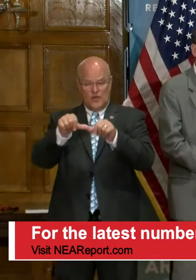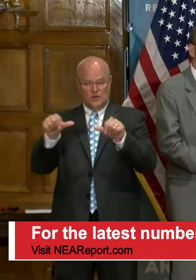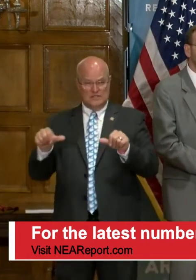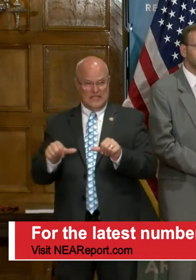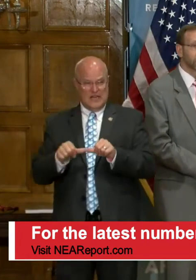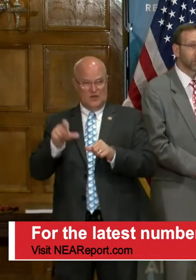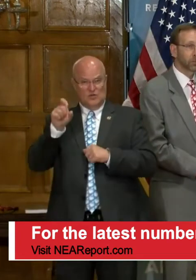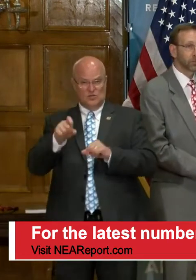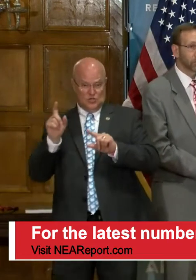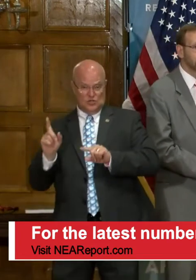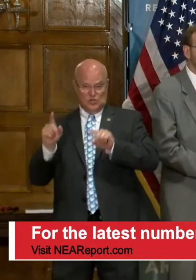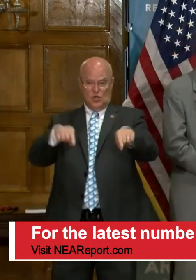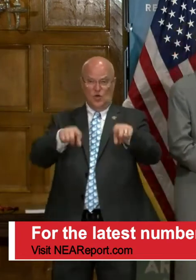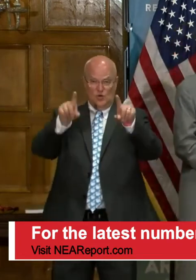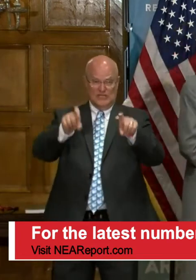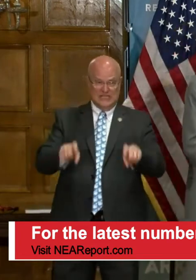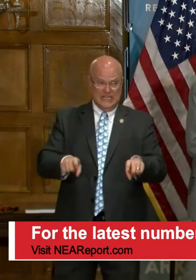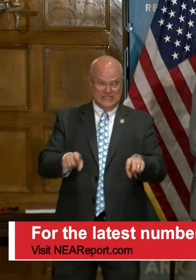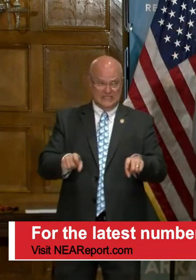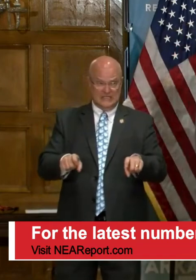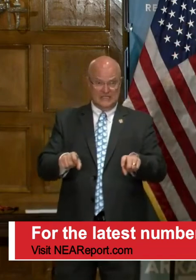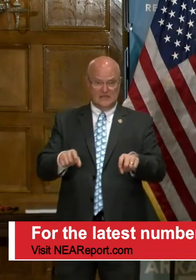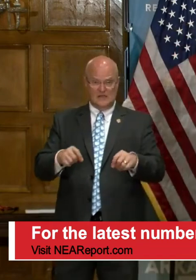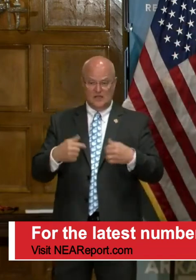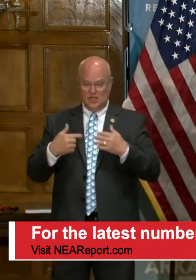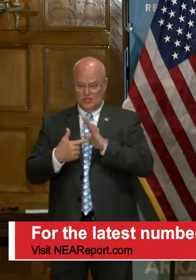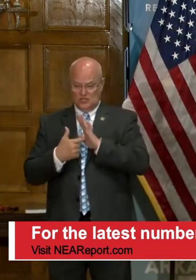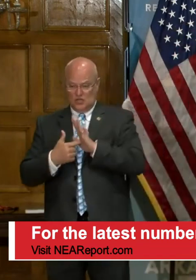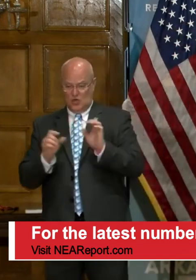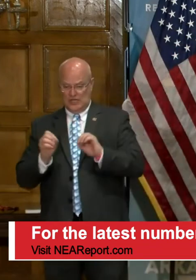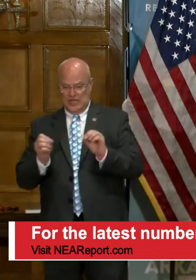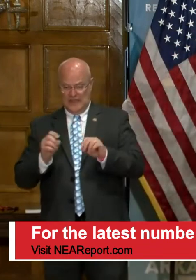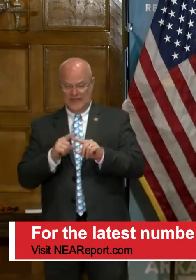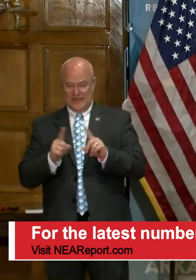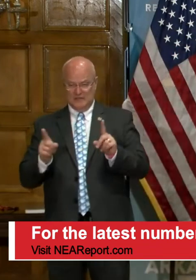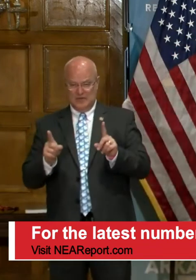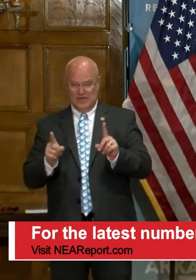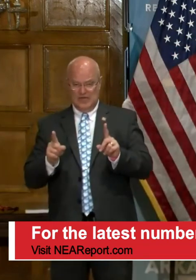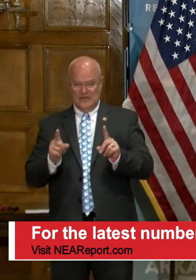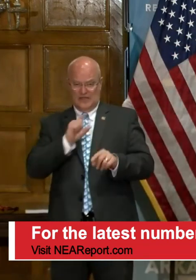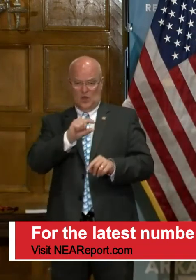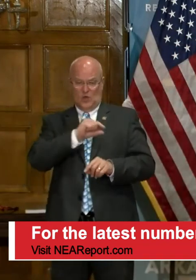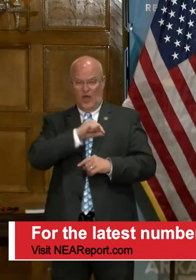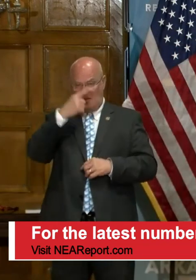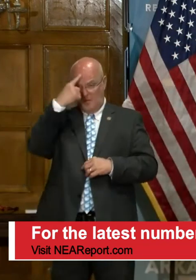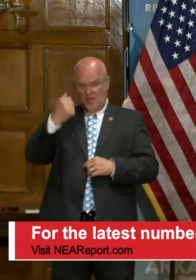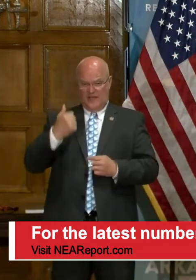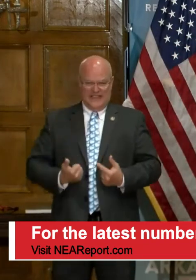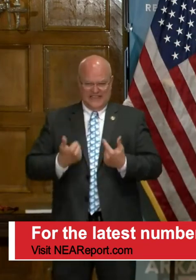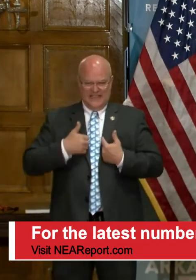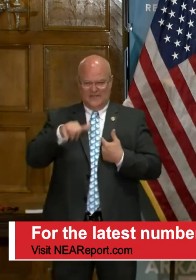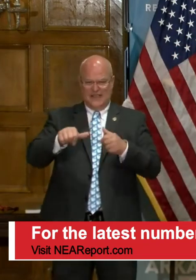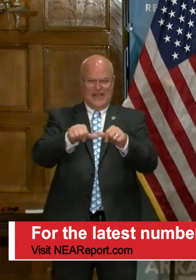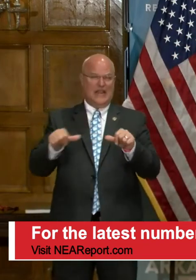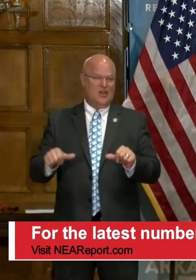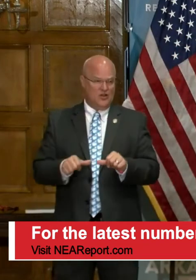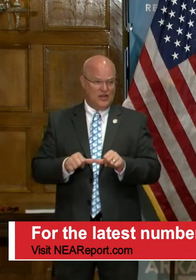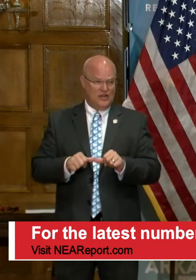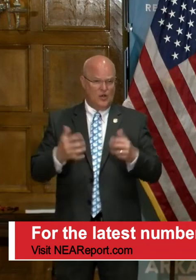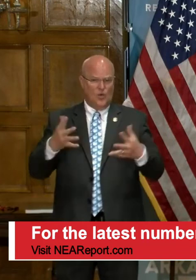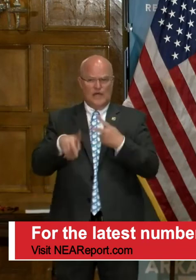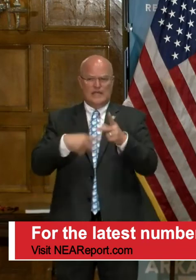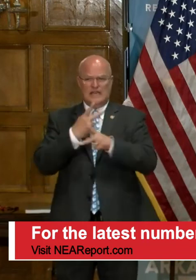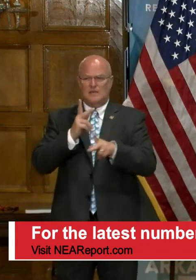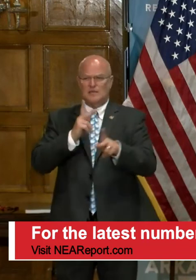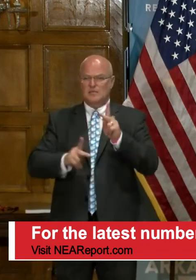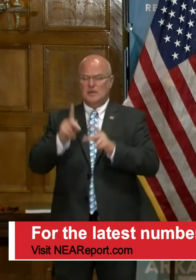areas should go get tested? Like if they don't have any symptoms, but they only qualify because they just live in that area, what type